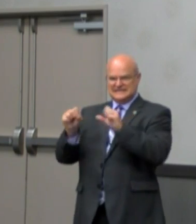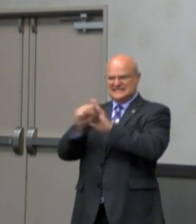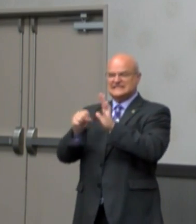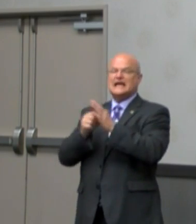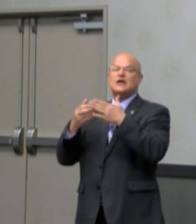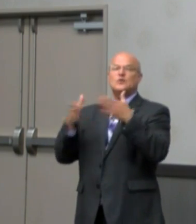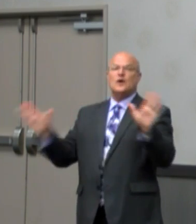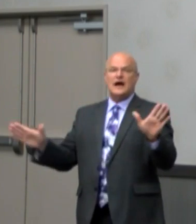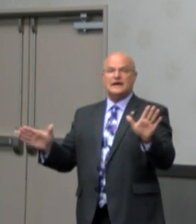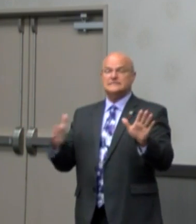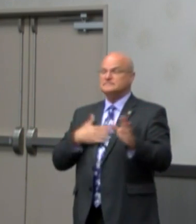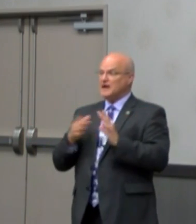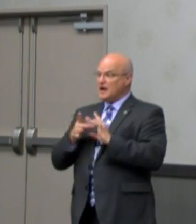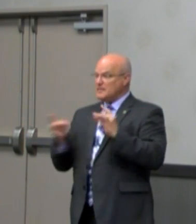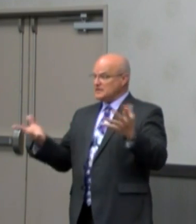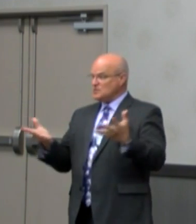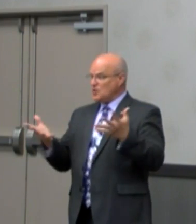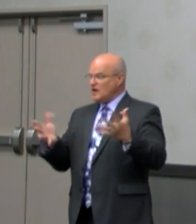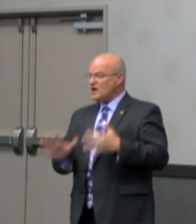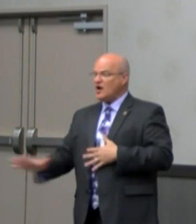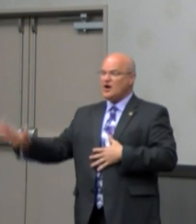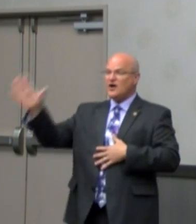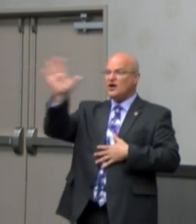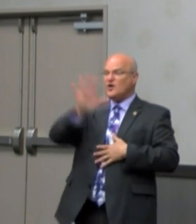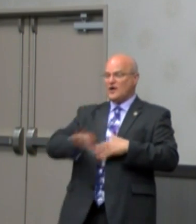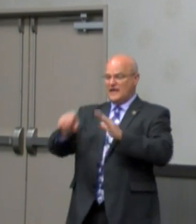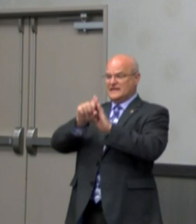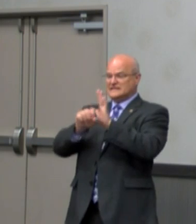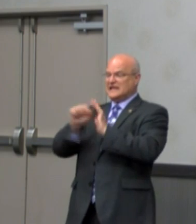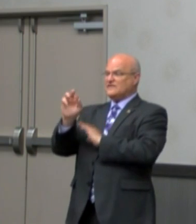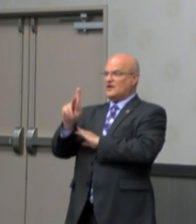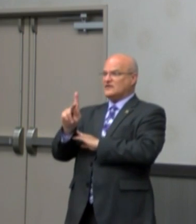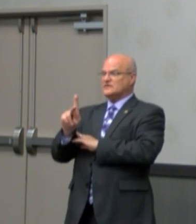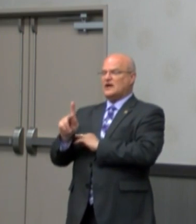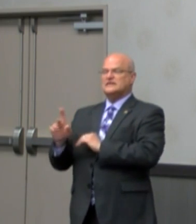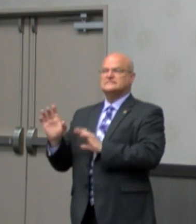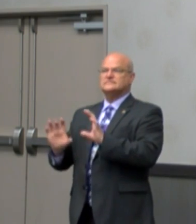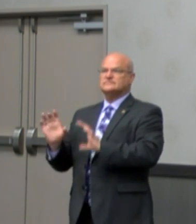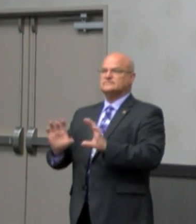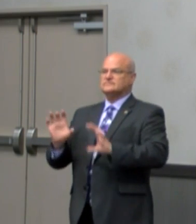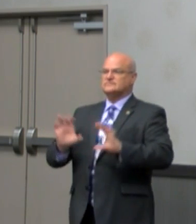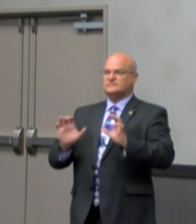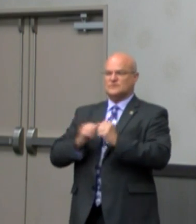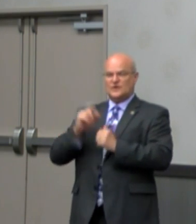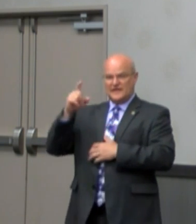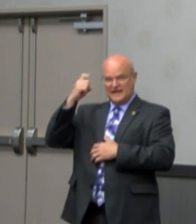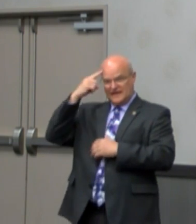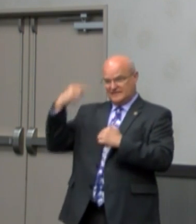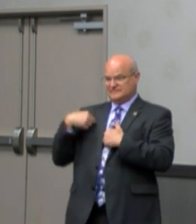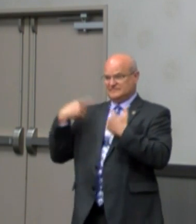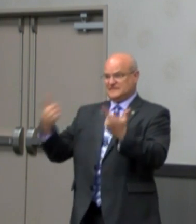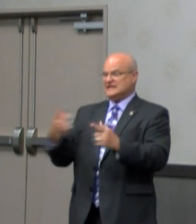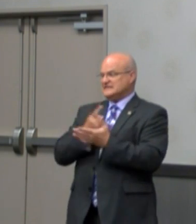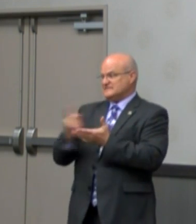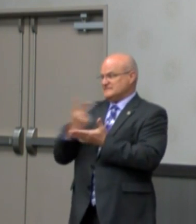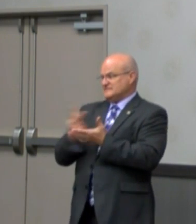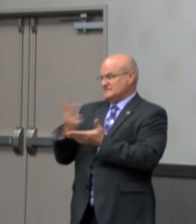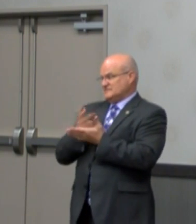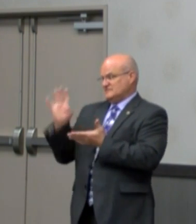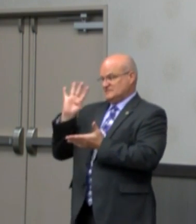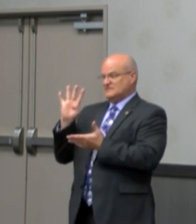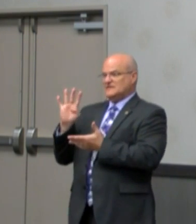this. My message today across the state of Arkansas, is several conversations I've had with the governor over the last several weeks, has